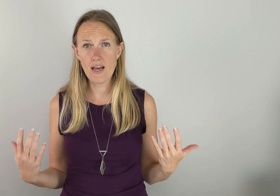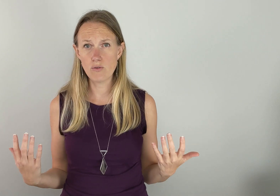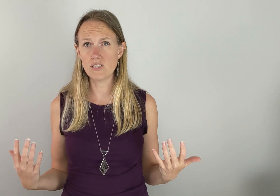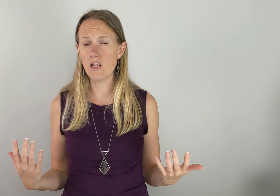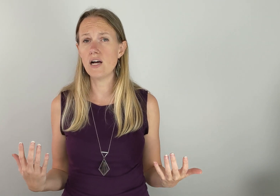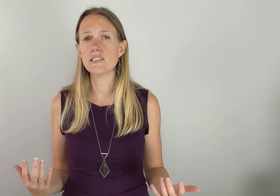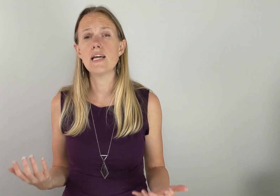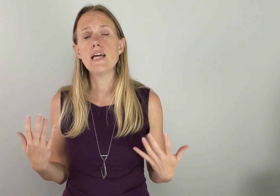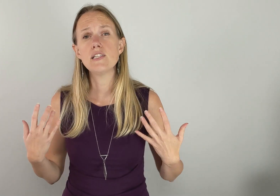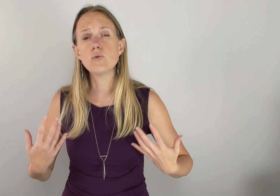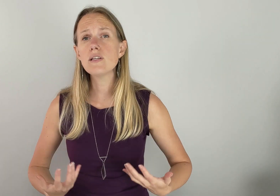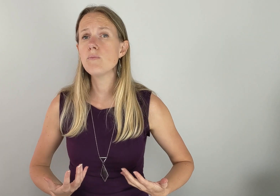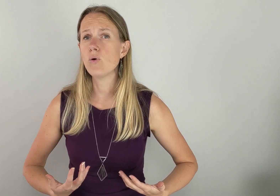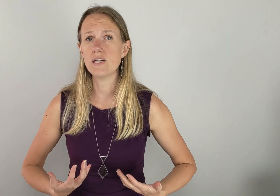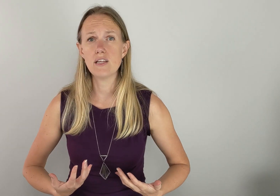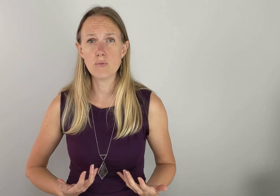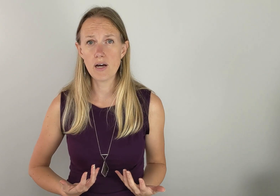heaven was lost. It's really important that your body